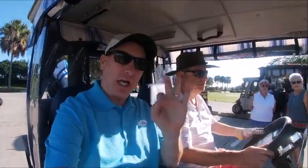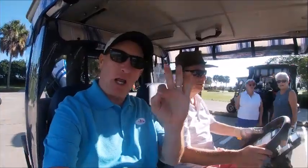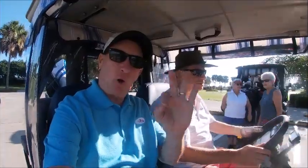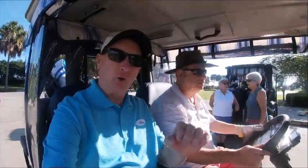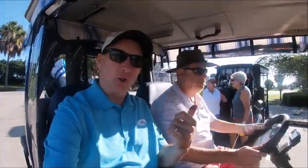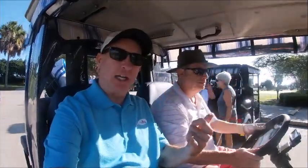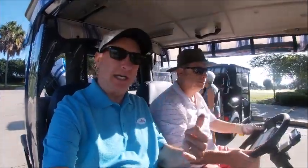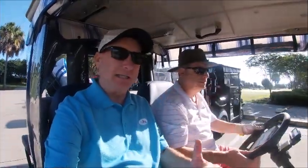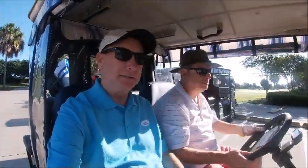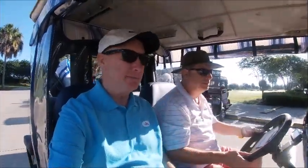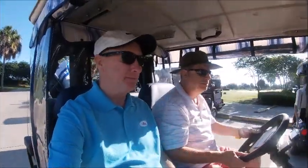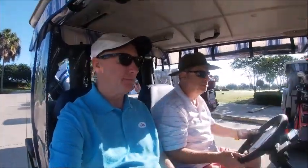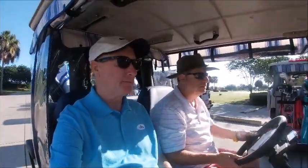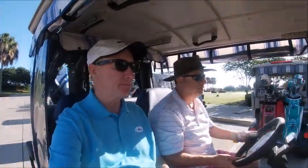9 holes today.